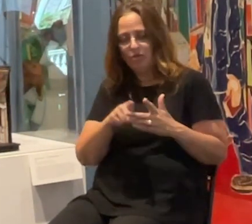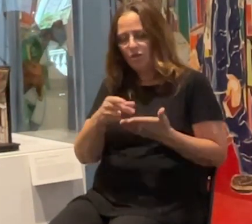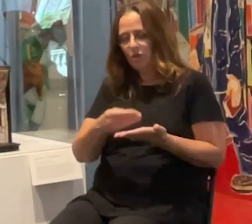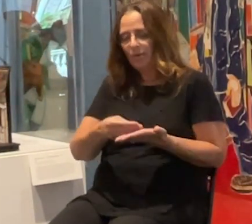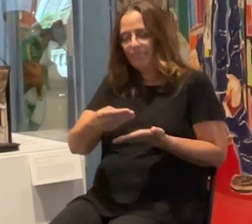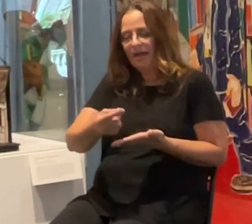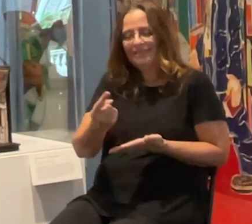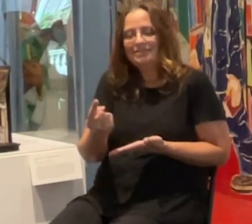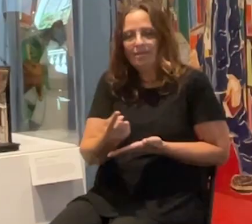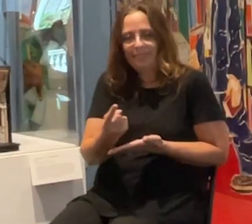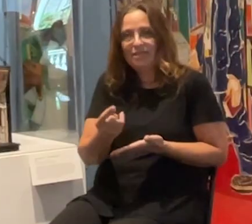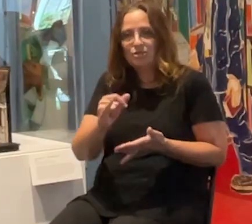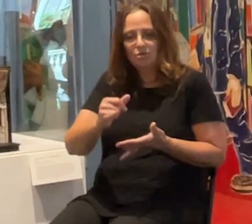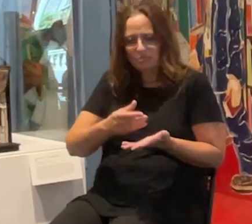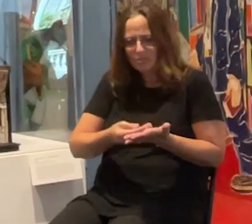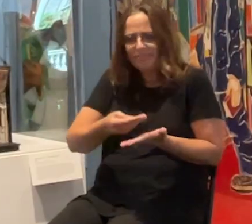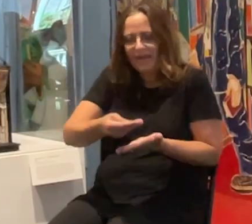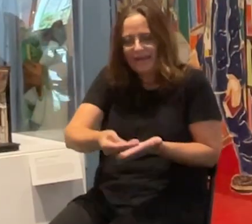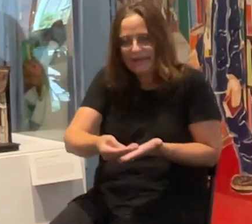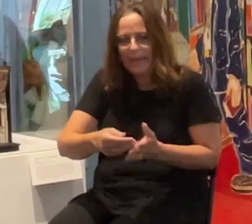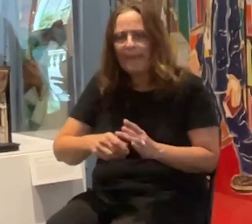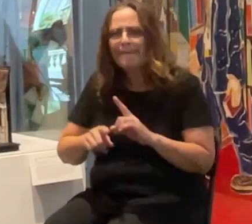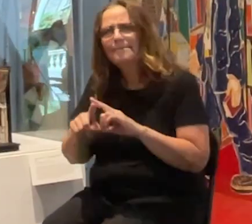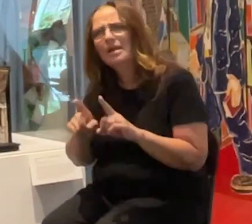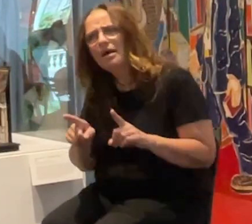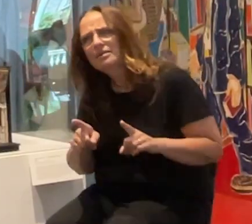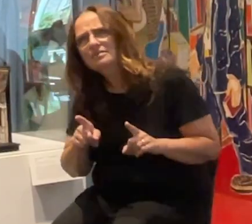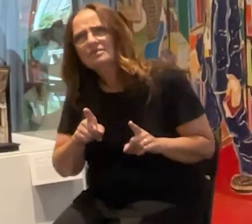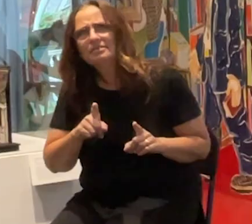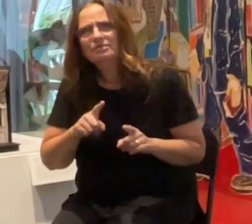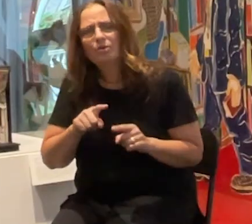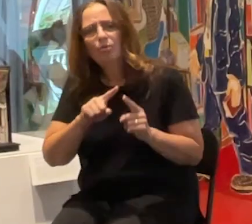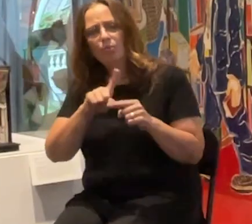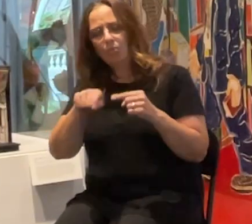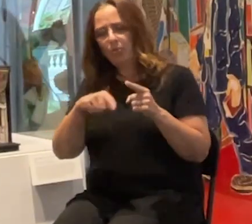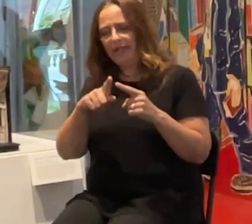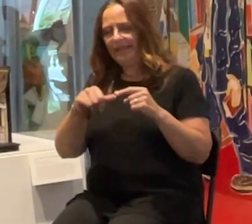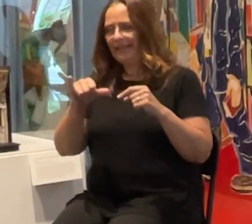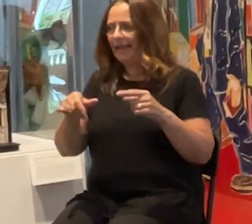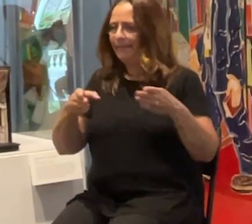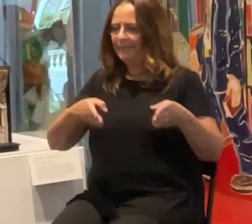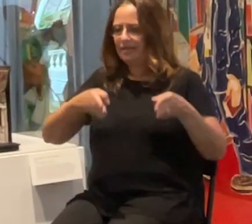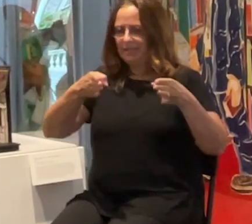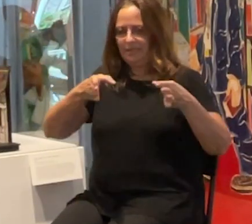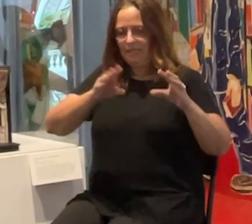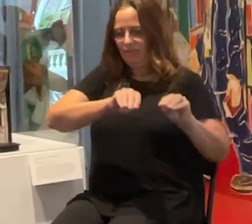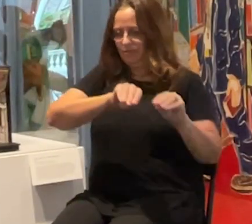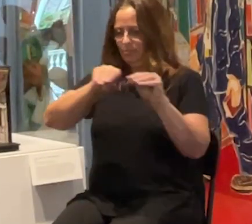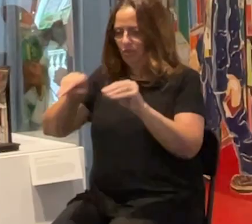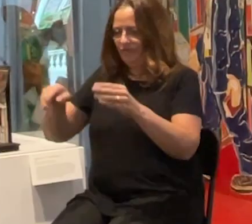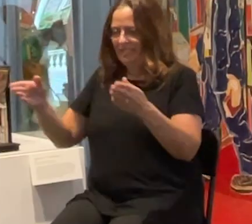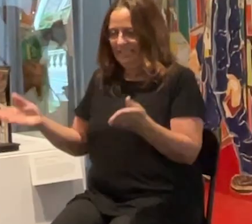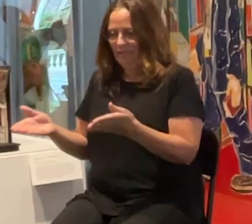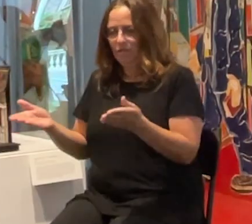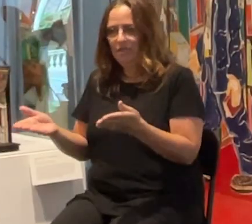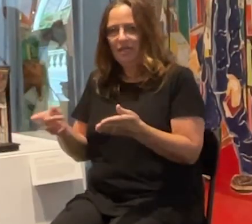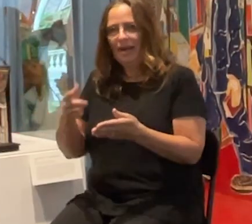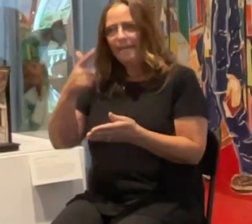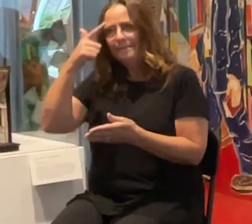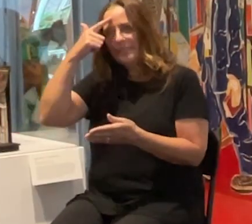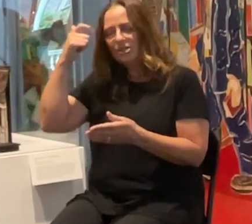gets moved here, people's behavior is often different because of their expectations of museum